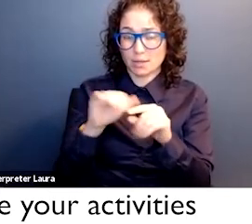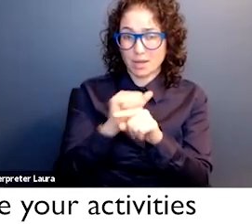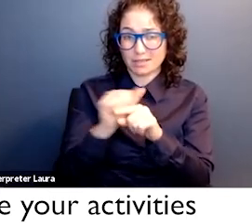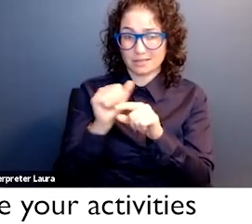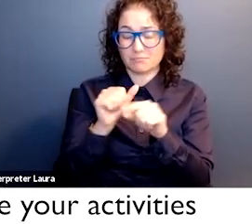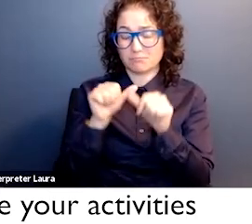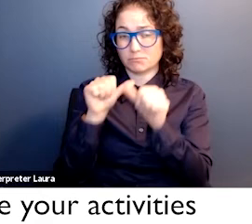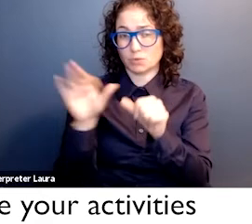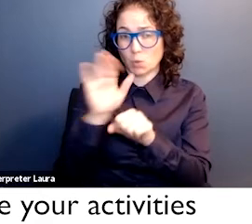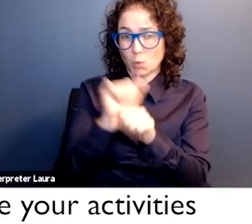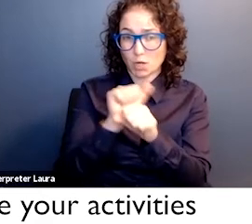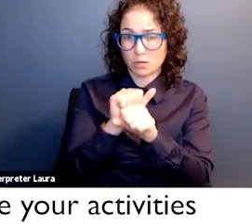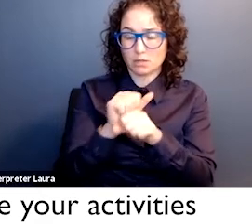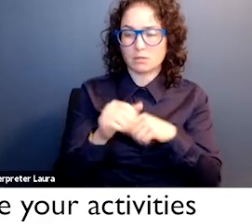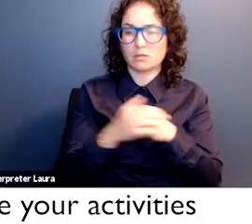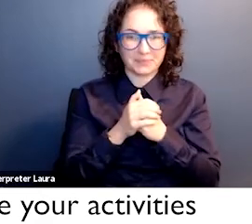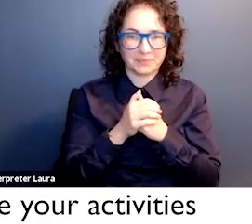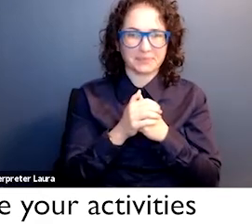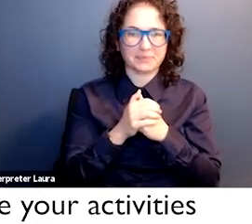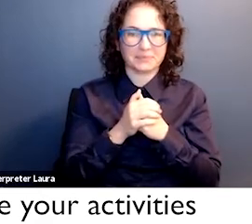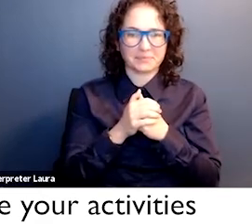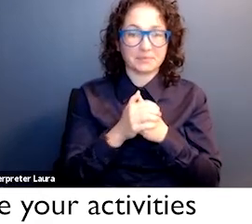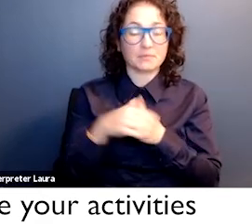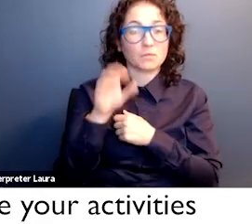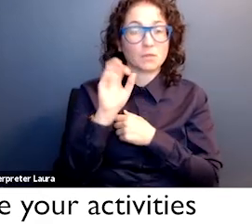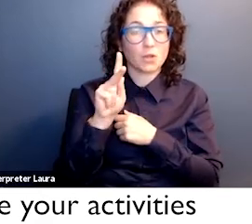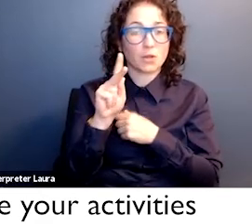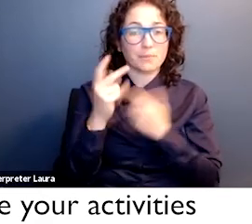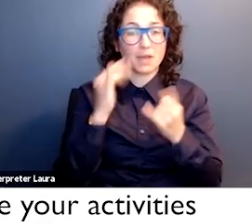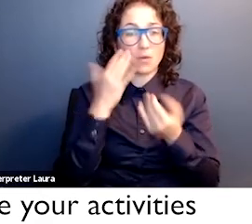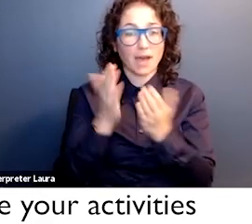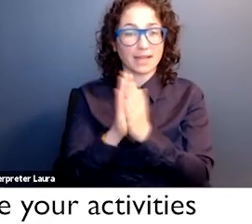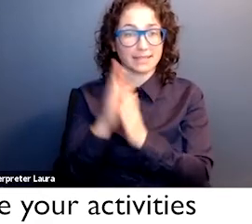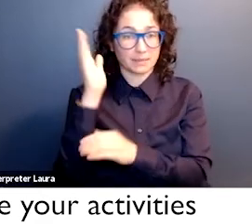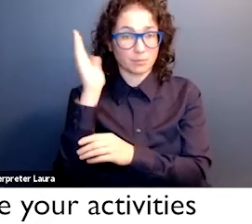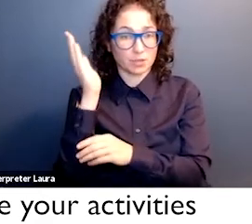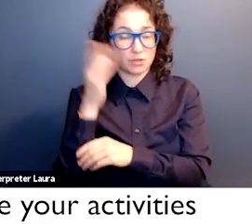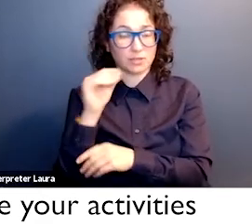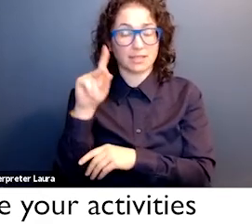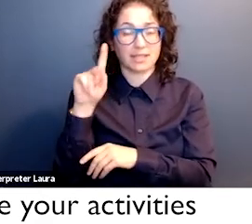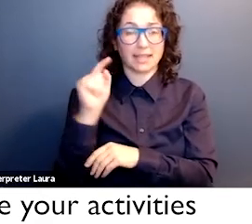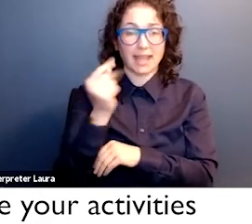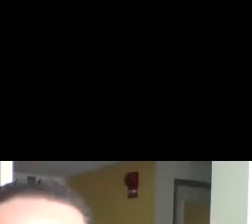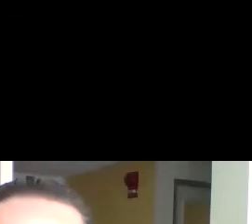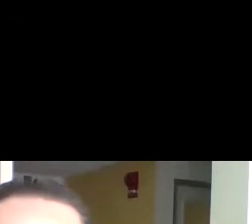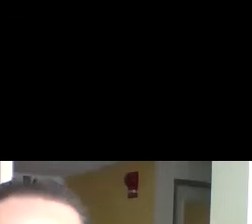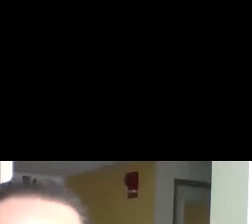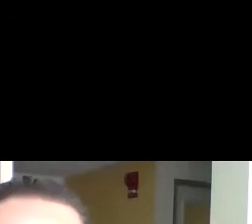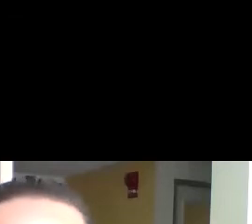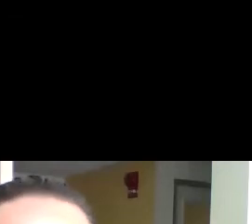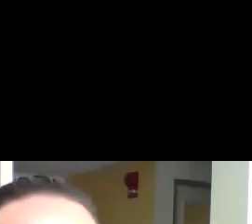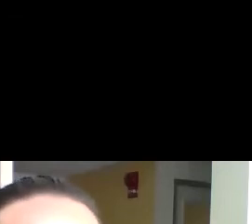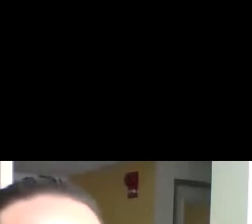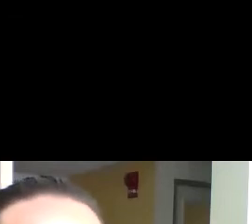your work? With that, I will ask our presenters and Kathy to come back online